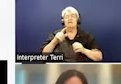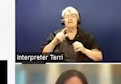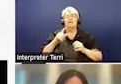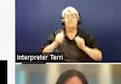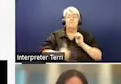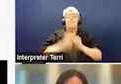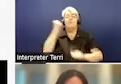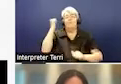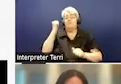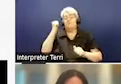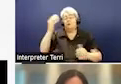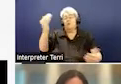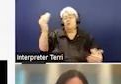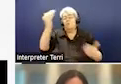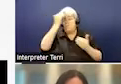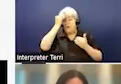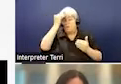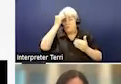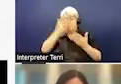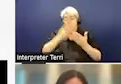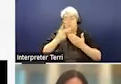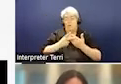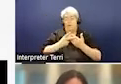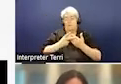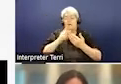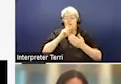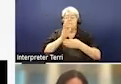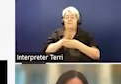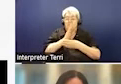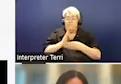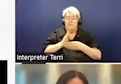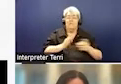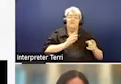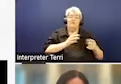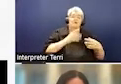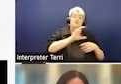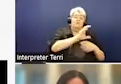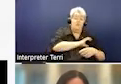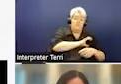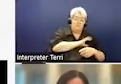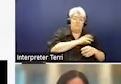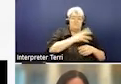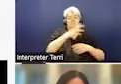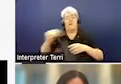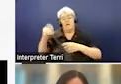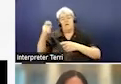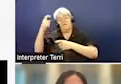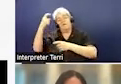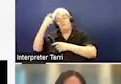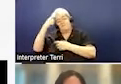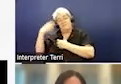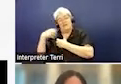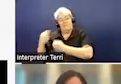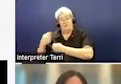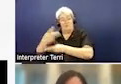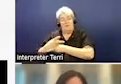well-known programs that is at the intersection of criminal justice and behavioral health care, but it is also one of the most misunderstood programs.